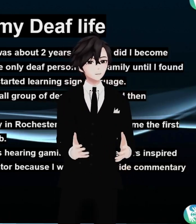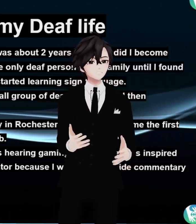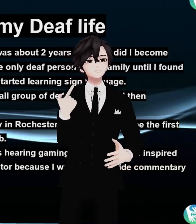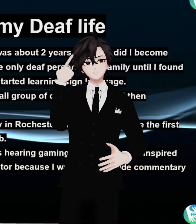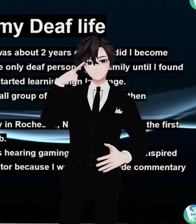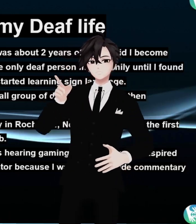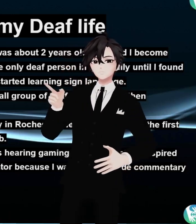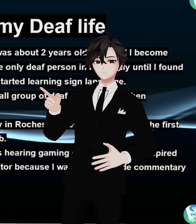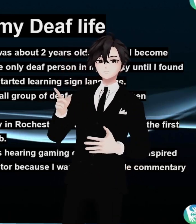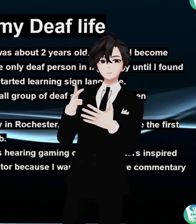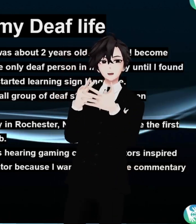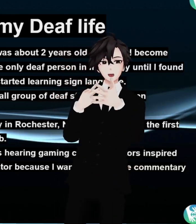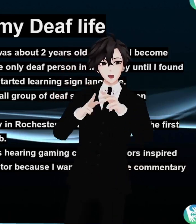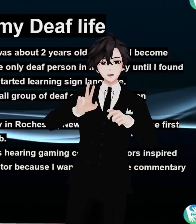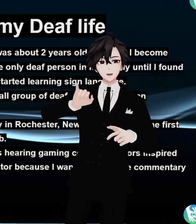deaf college.